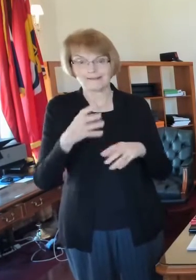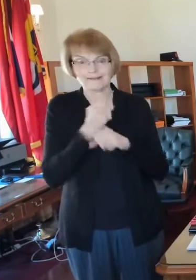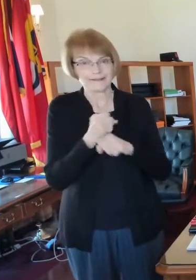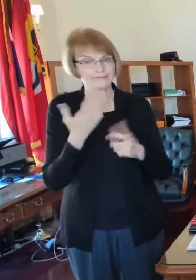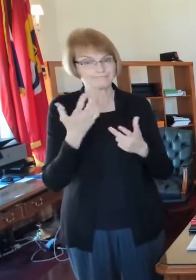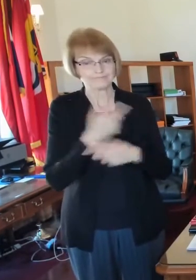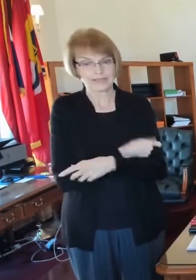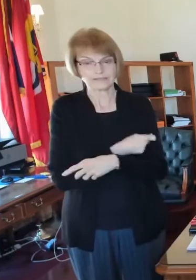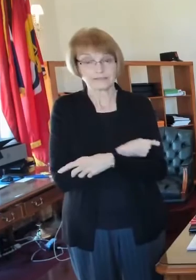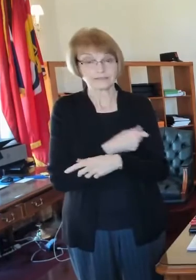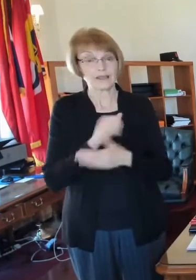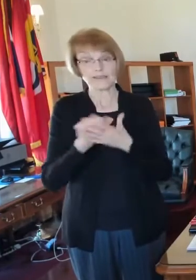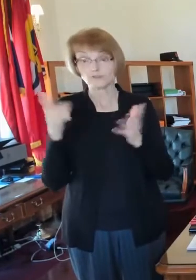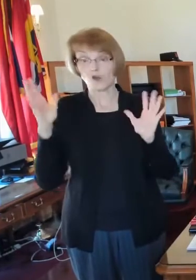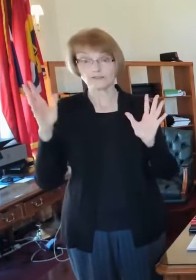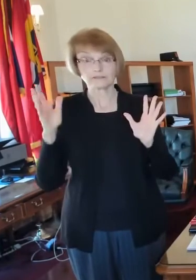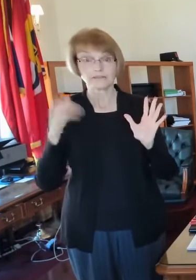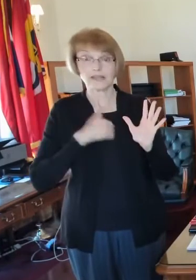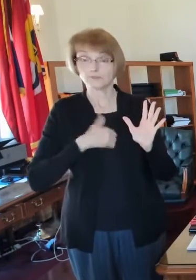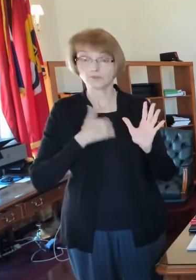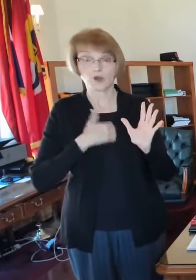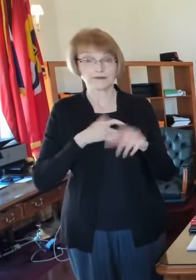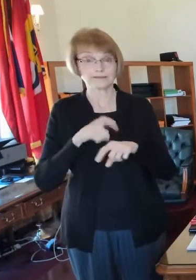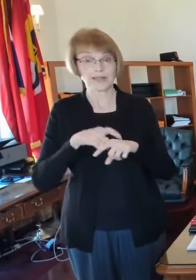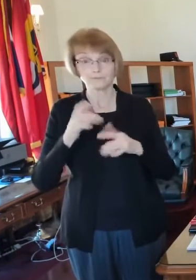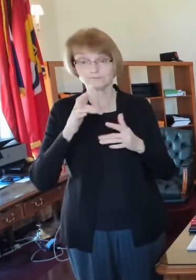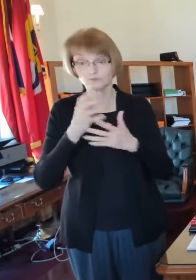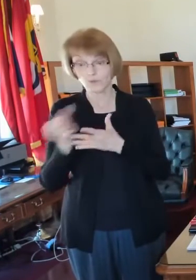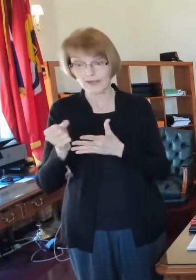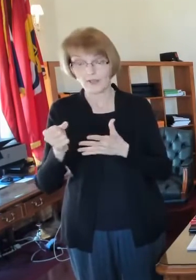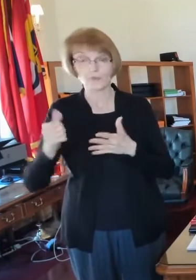have time for today, Mayor. Sorry, that's all we have time for today. We